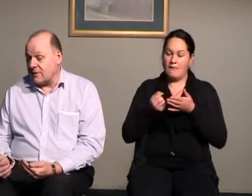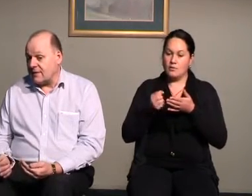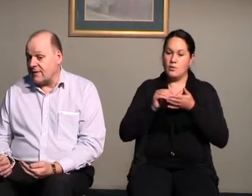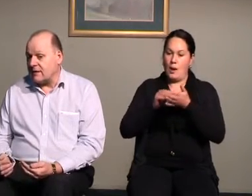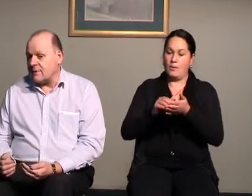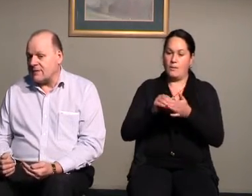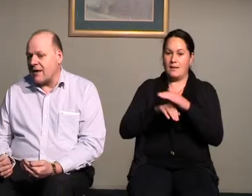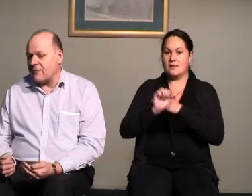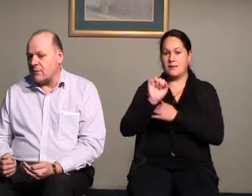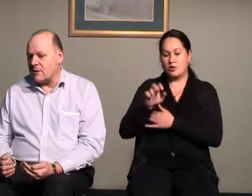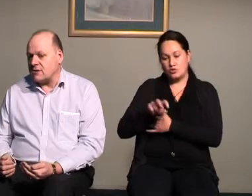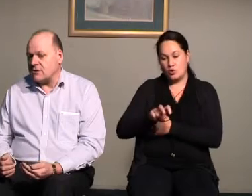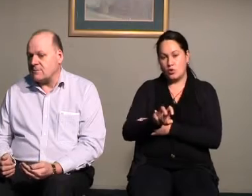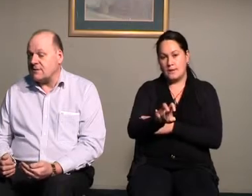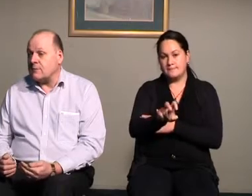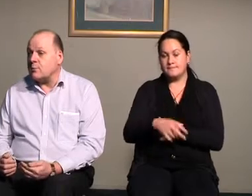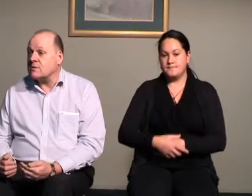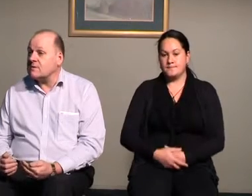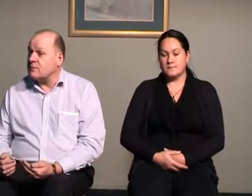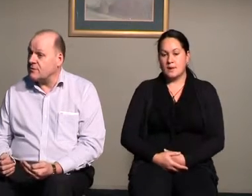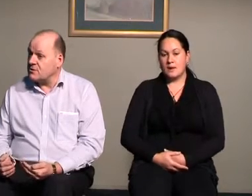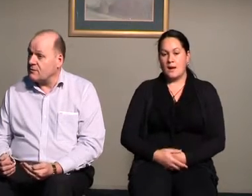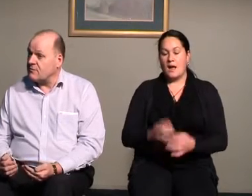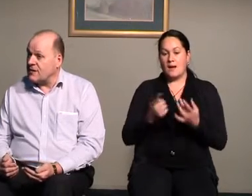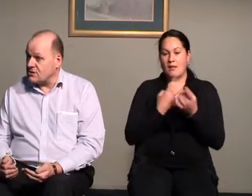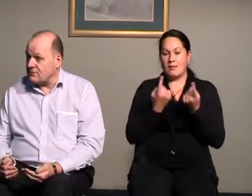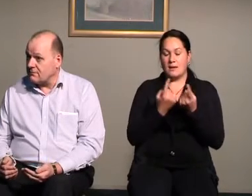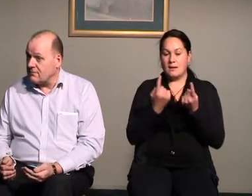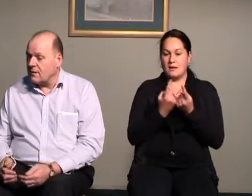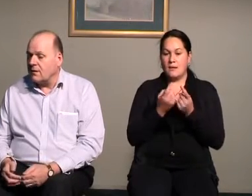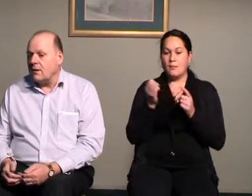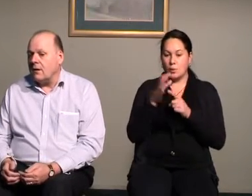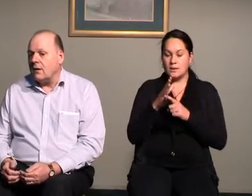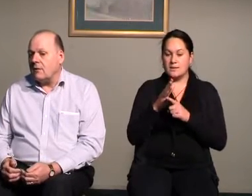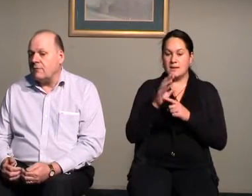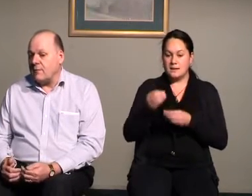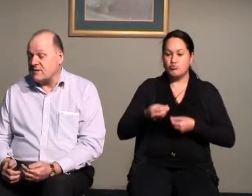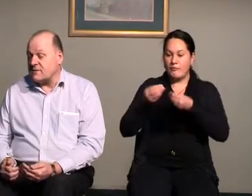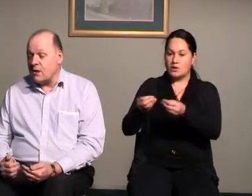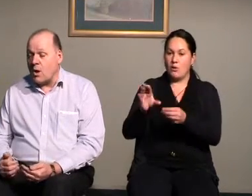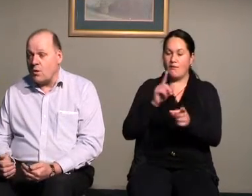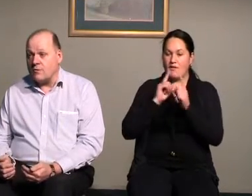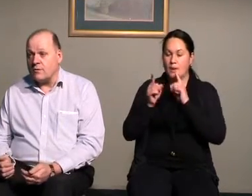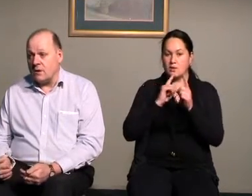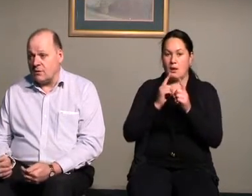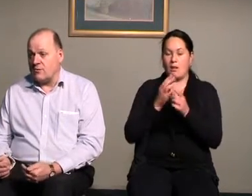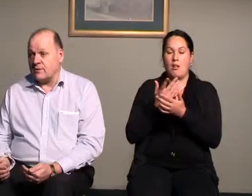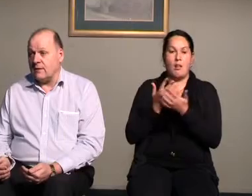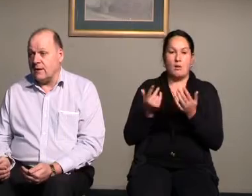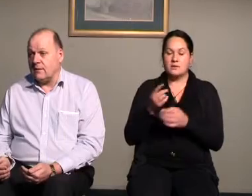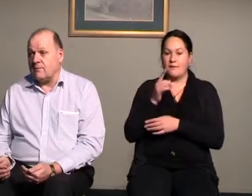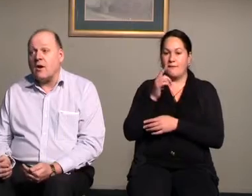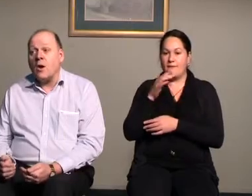key aspect I think that comes out of that relationship is the importance of provision of information. Families have said over and